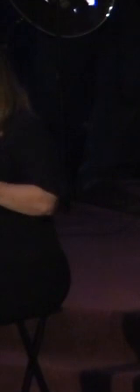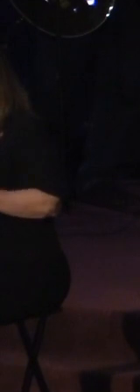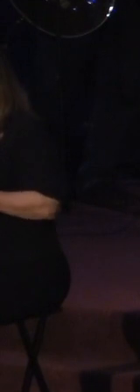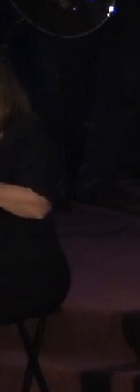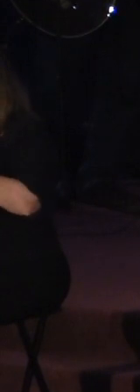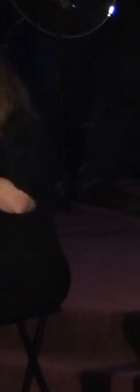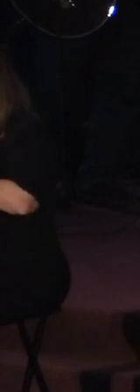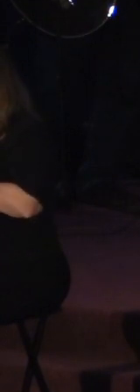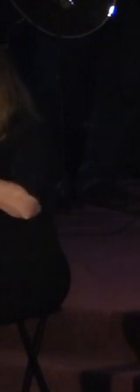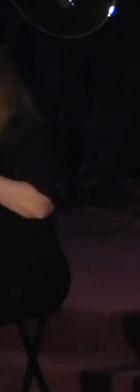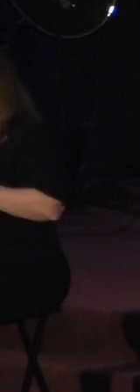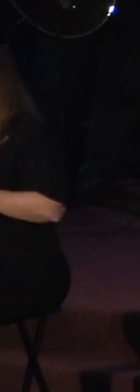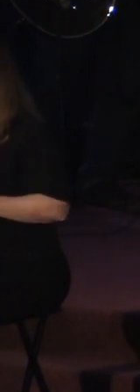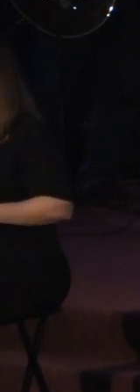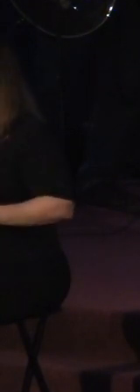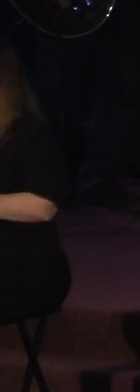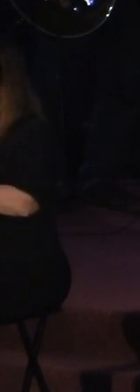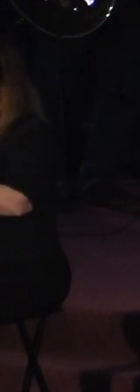yourself.